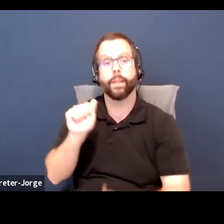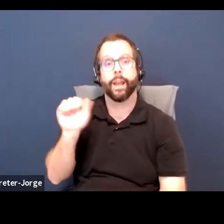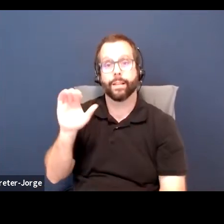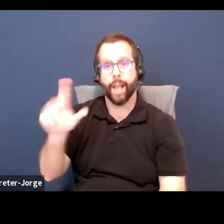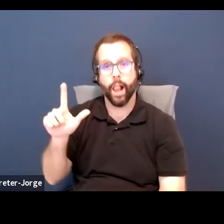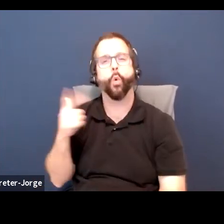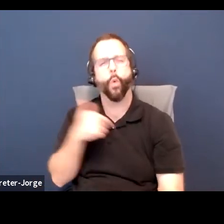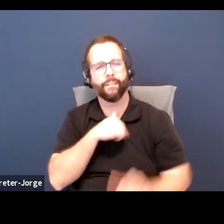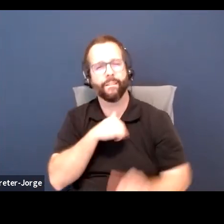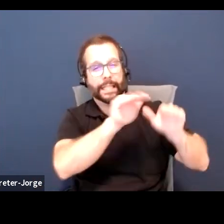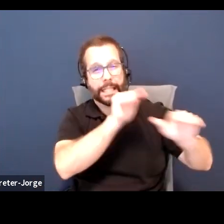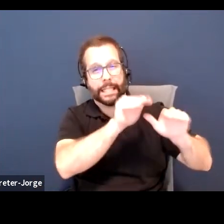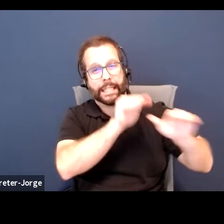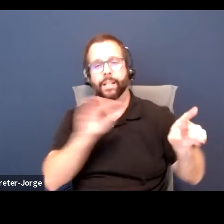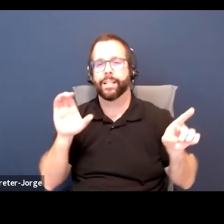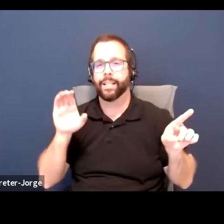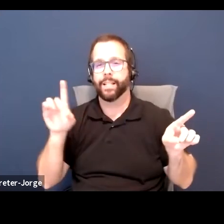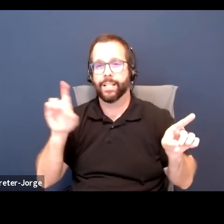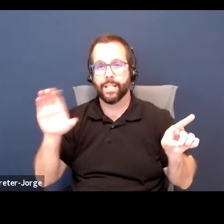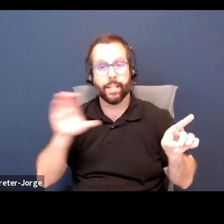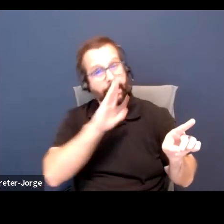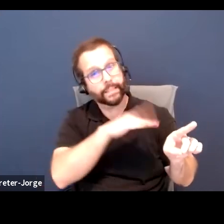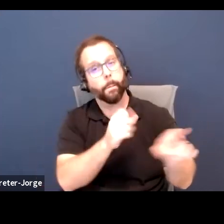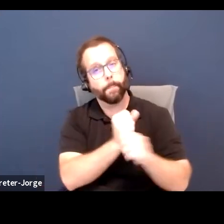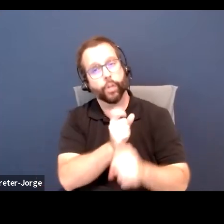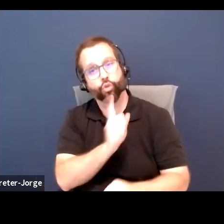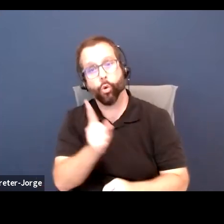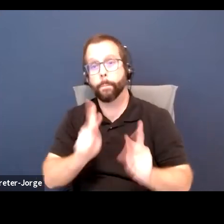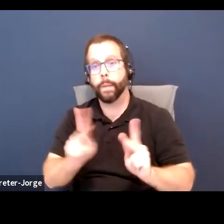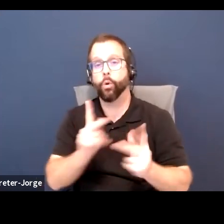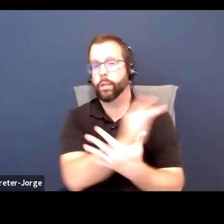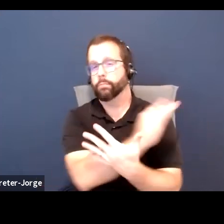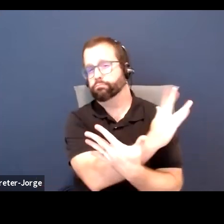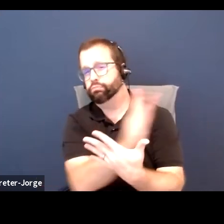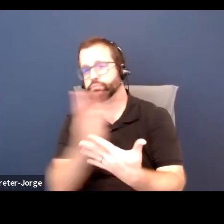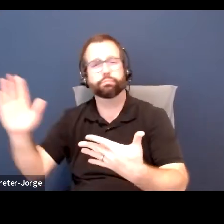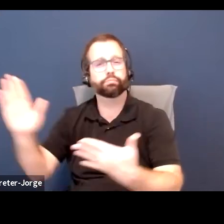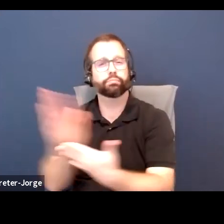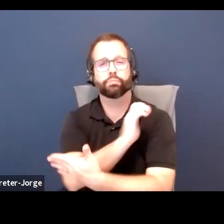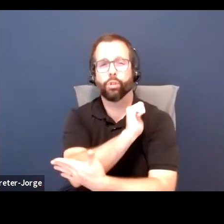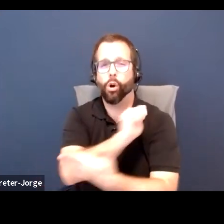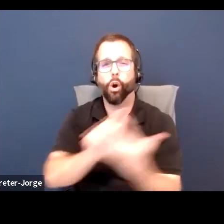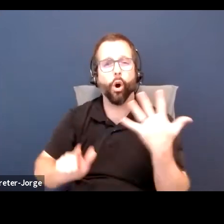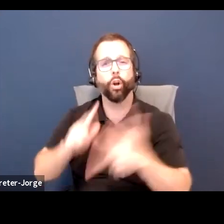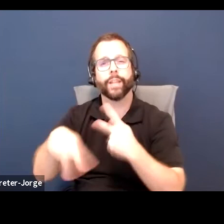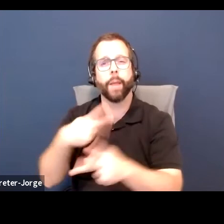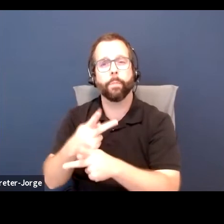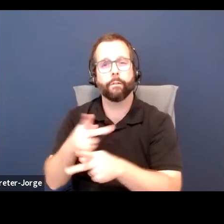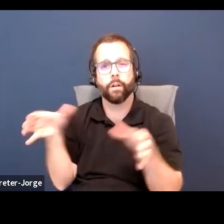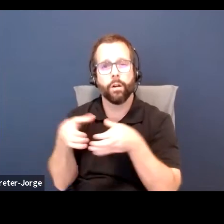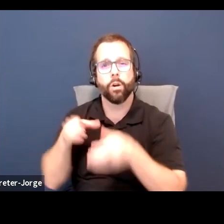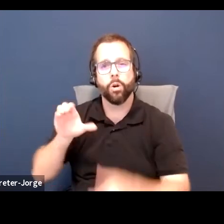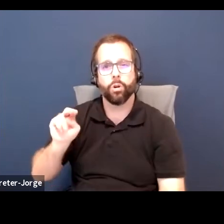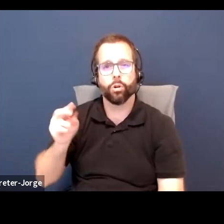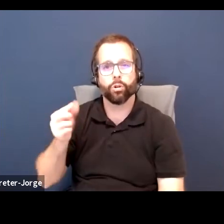CDC to make sure that people in all types of congregate settings, not just nursing homes, are eligible